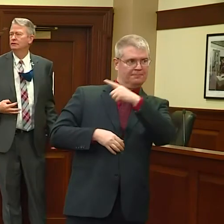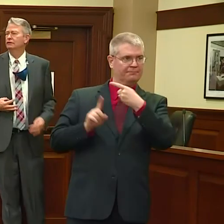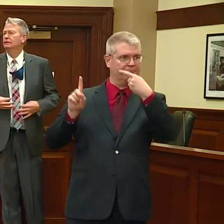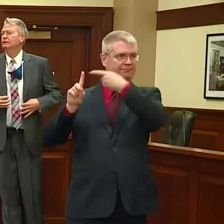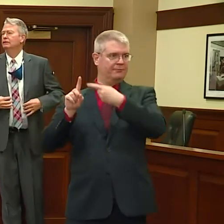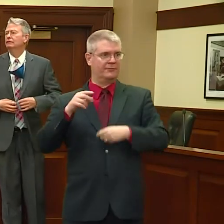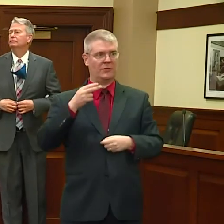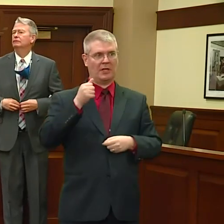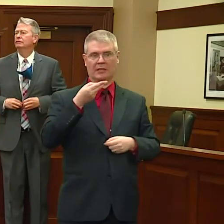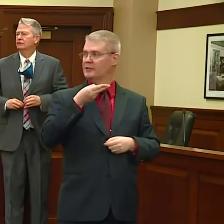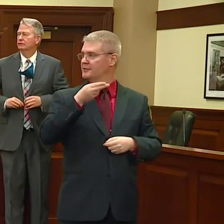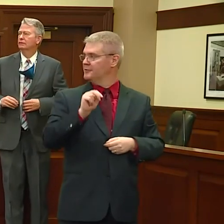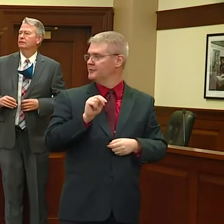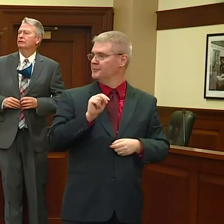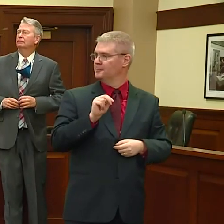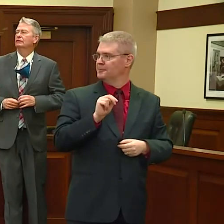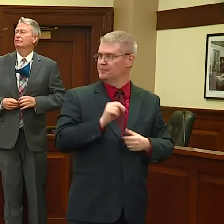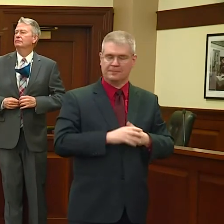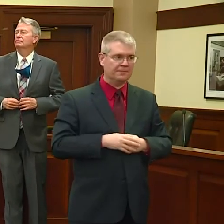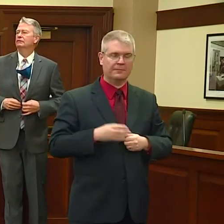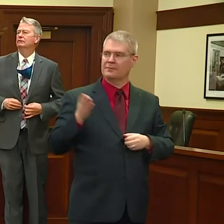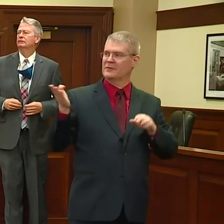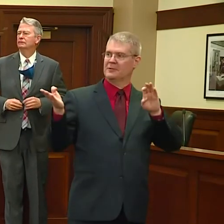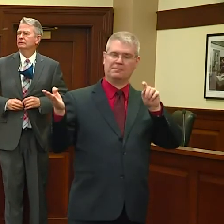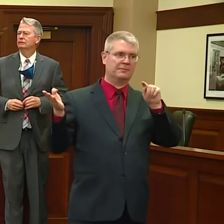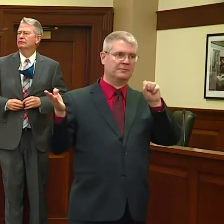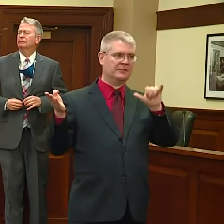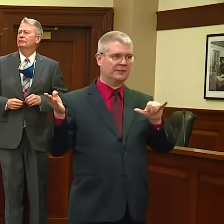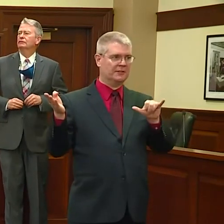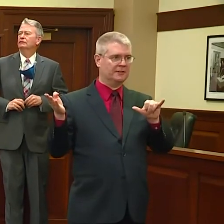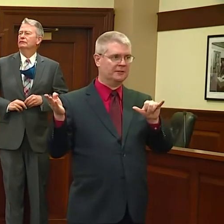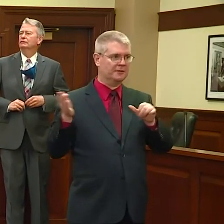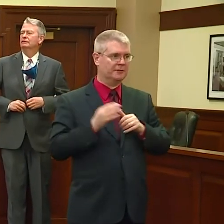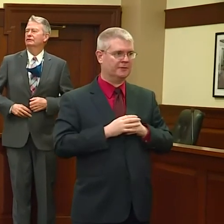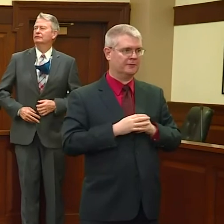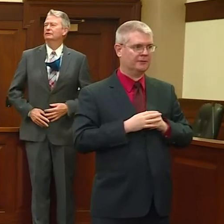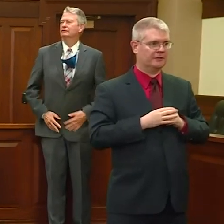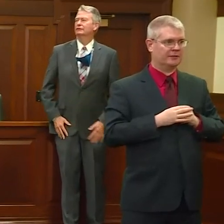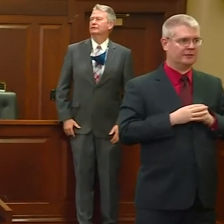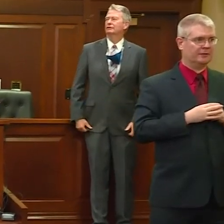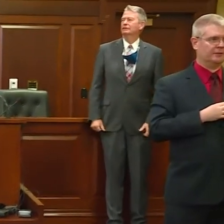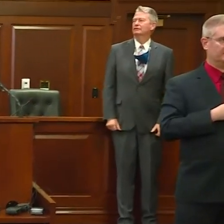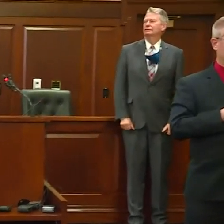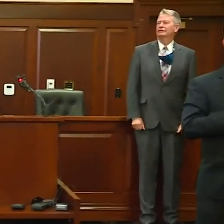currently ranked 7th in the nation, and I wanted to make sure that was right and what it is that we're ranked 7th for.